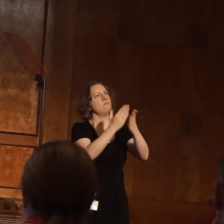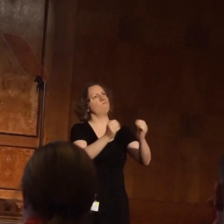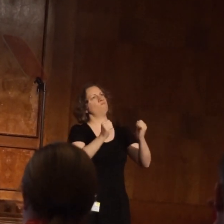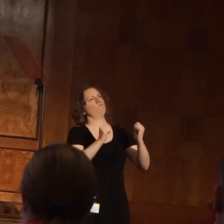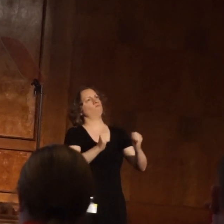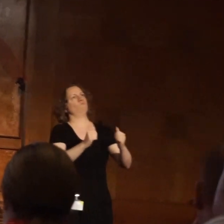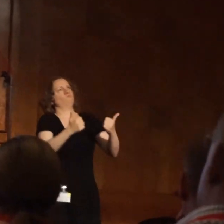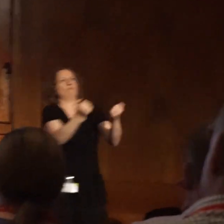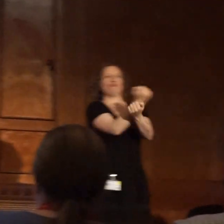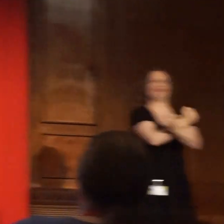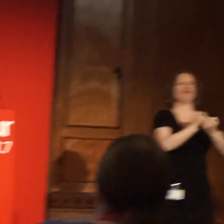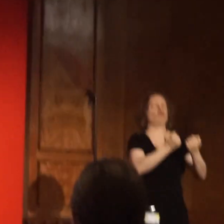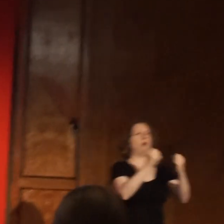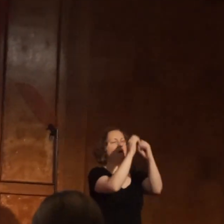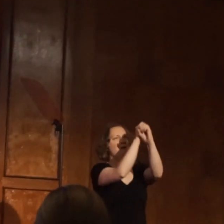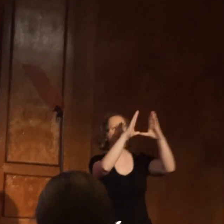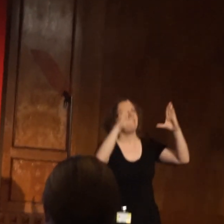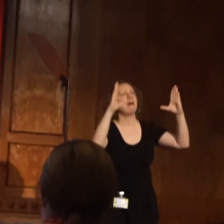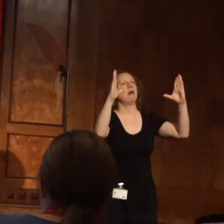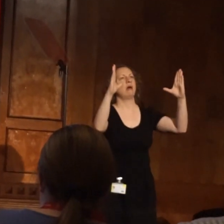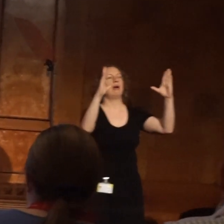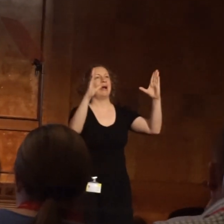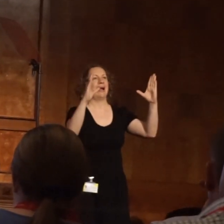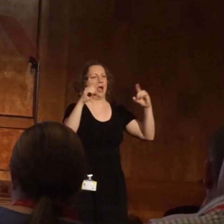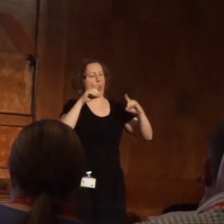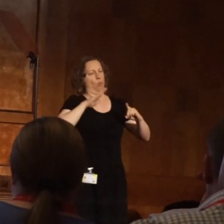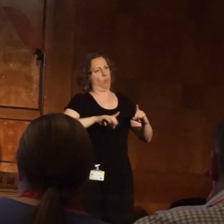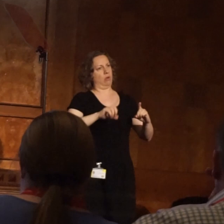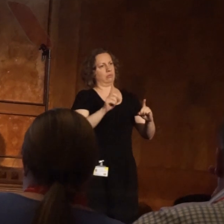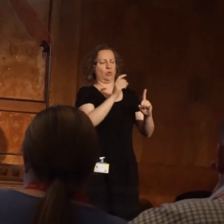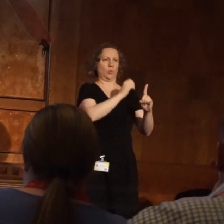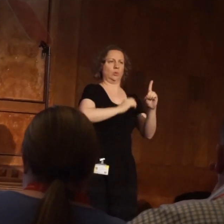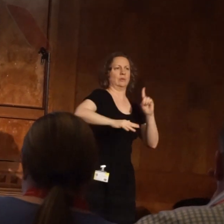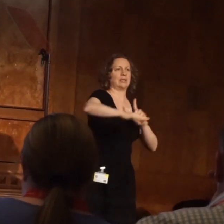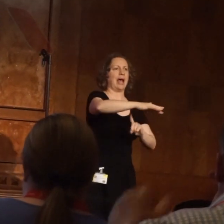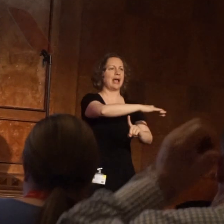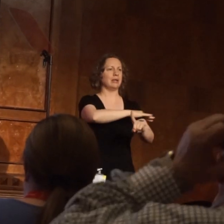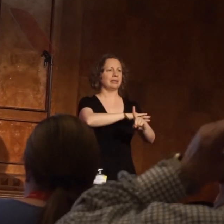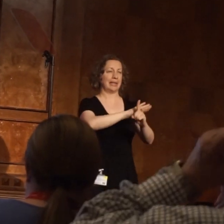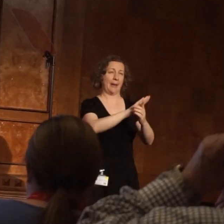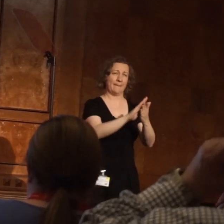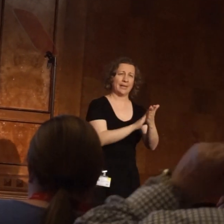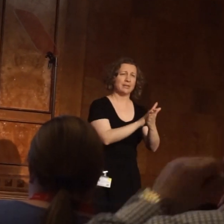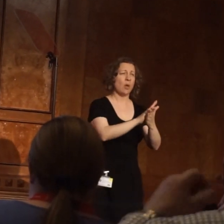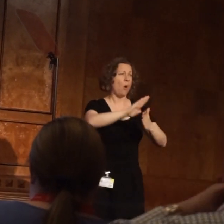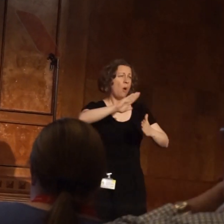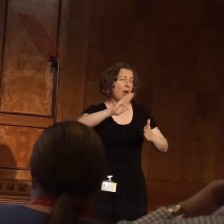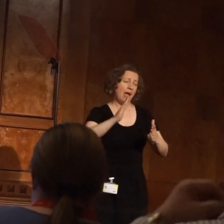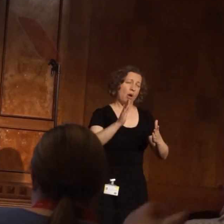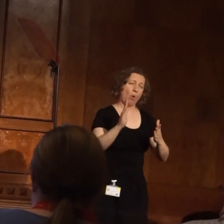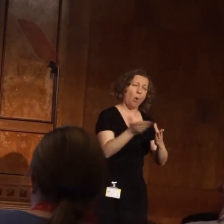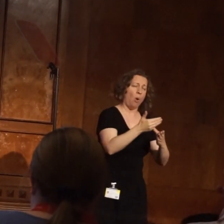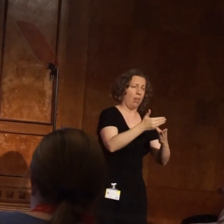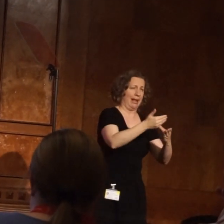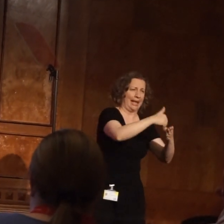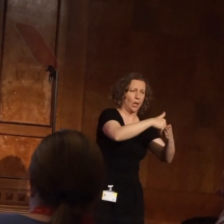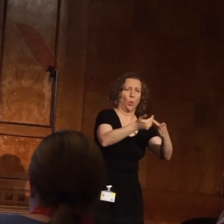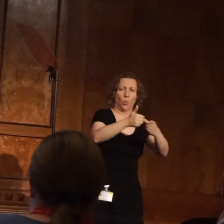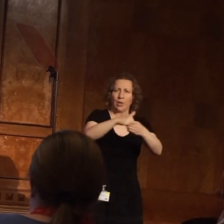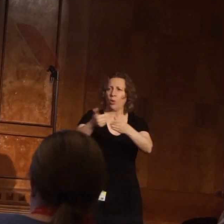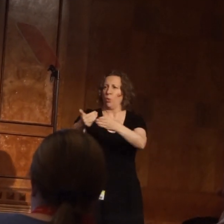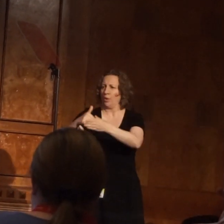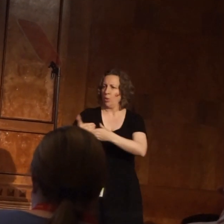the type of society we want. A society that includes every single person that lives here, a society